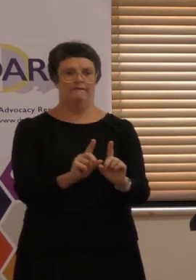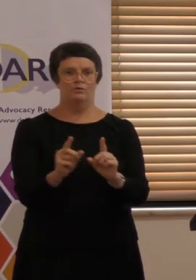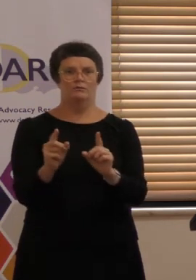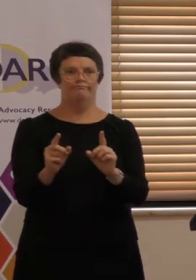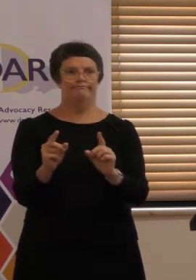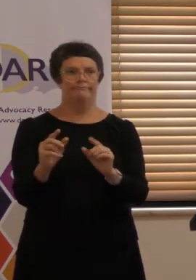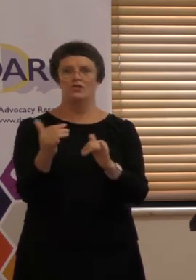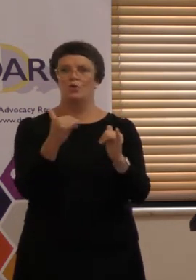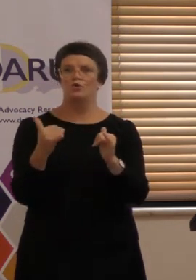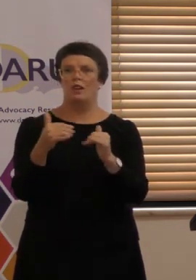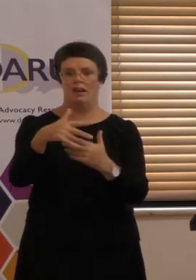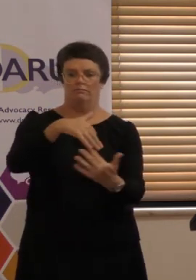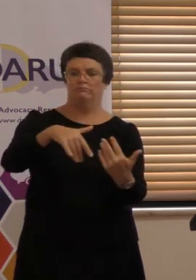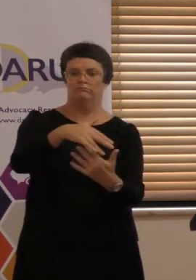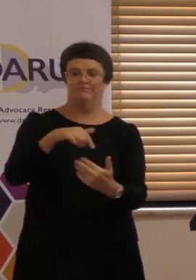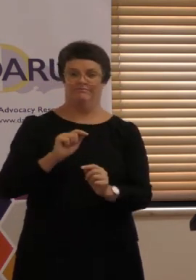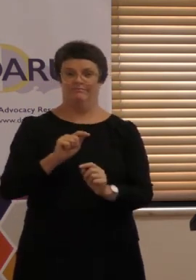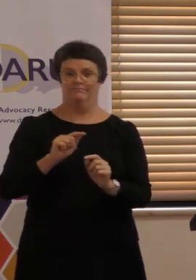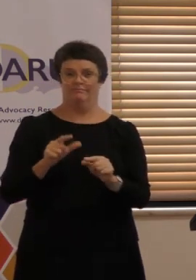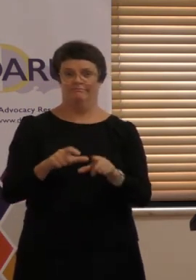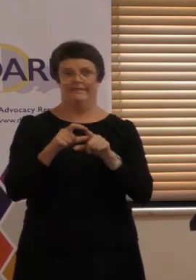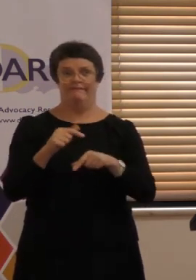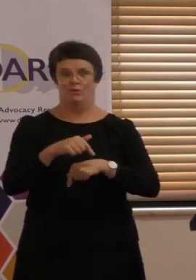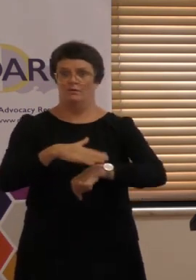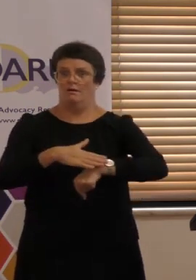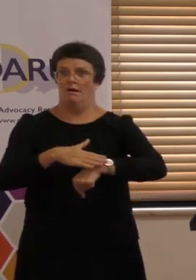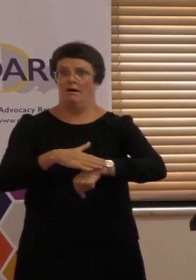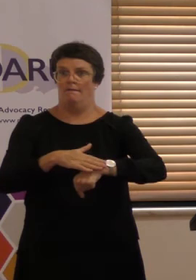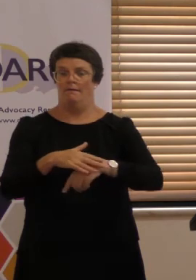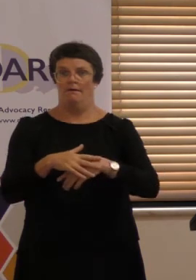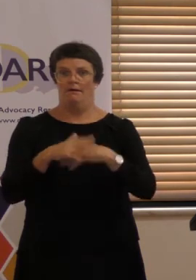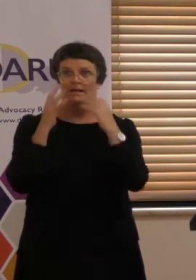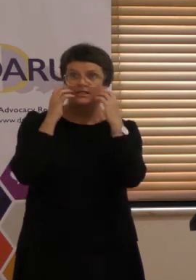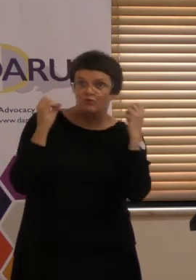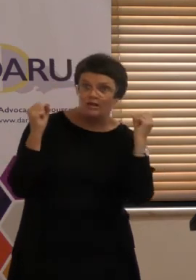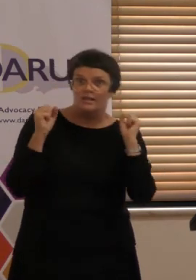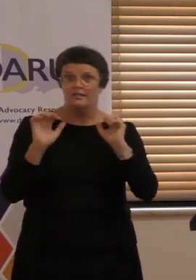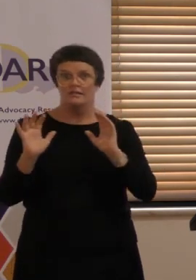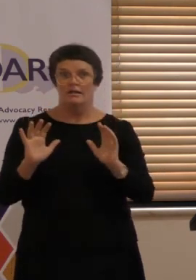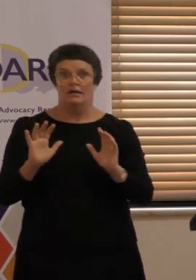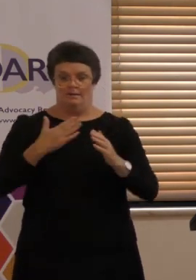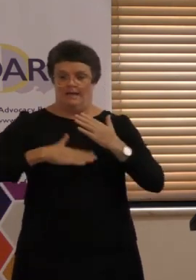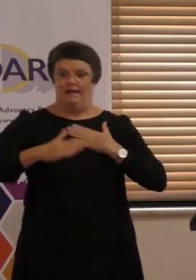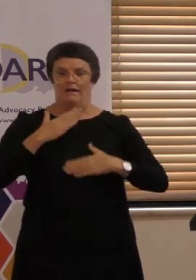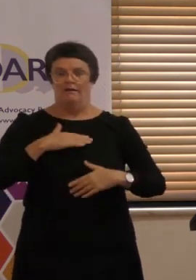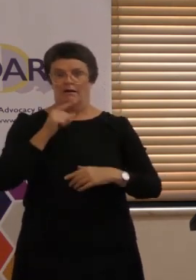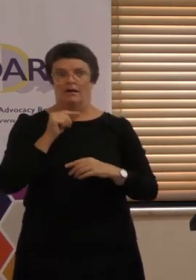find it more challenging to not be stressed out and not act out because